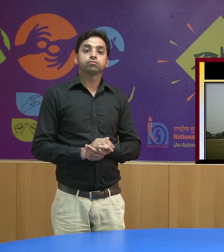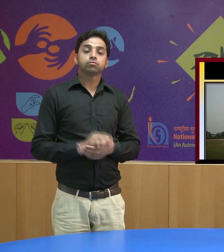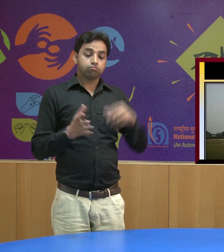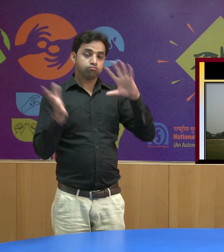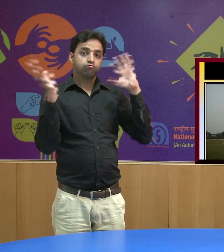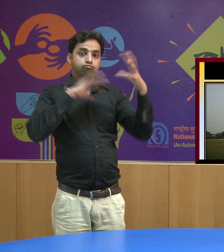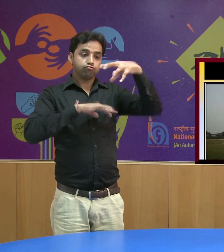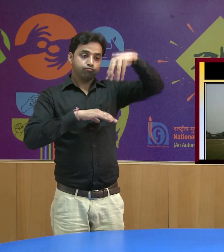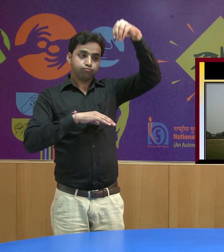stupas,